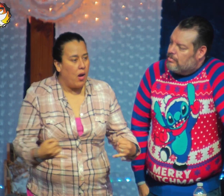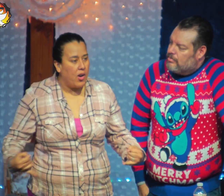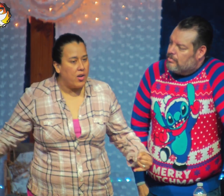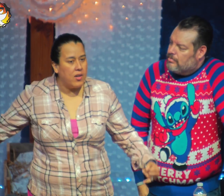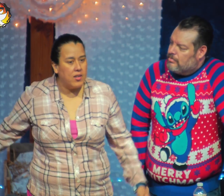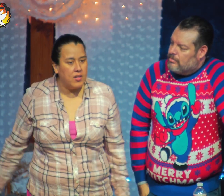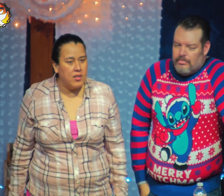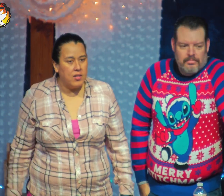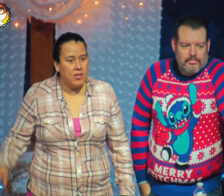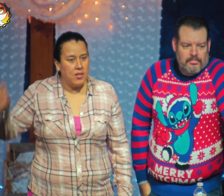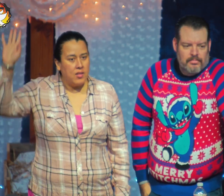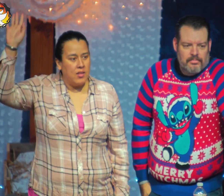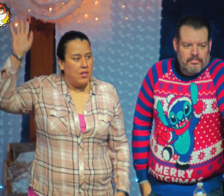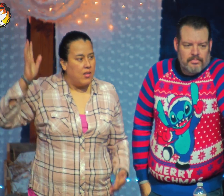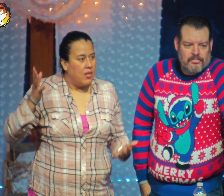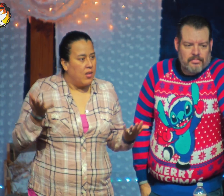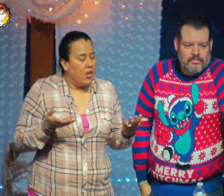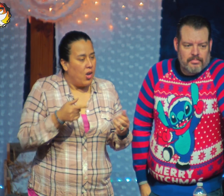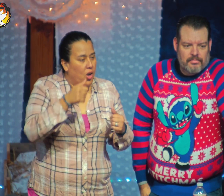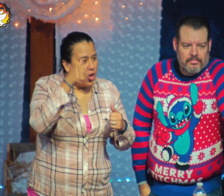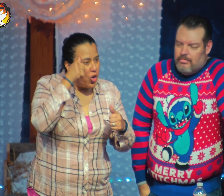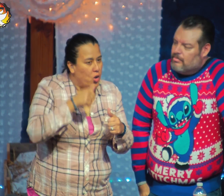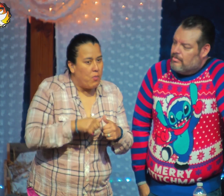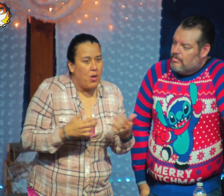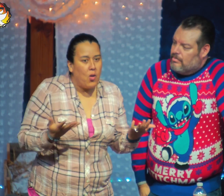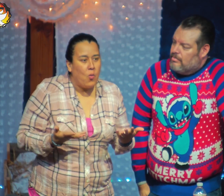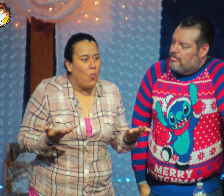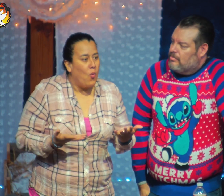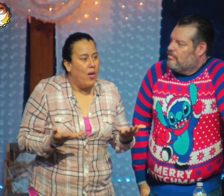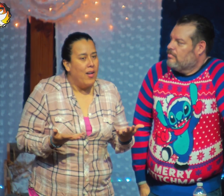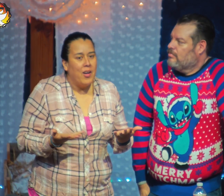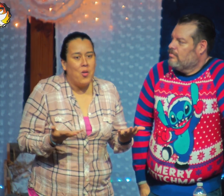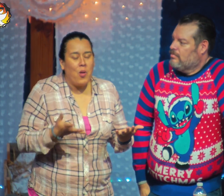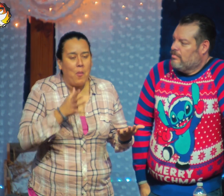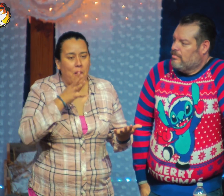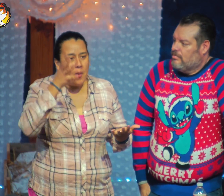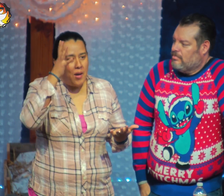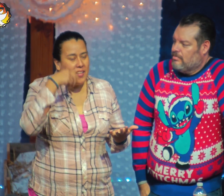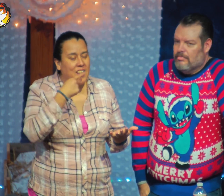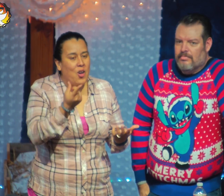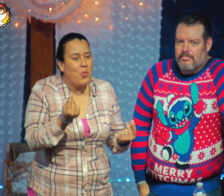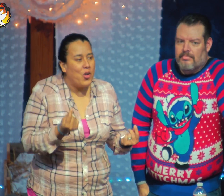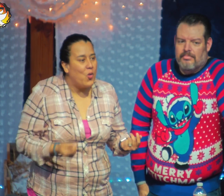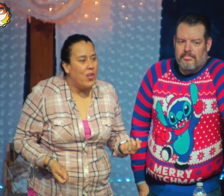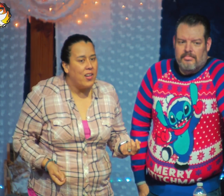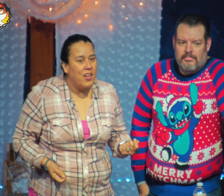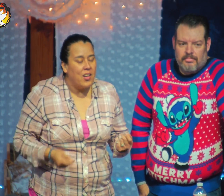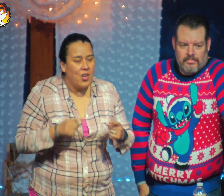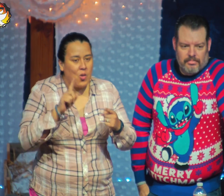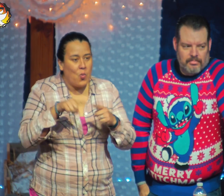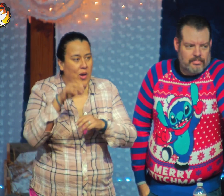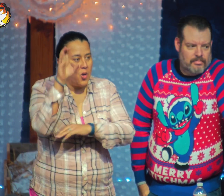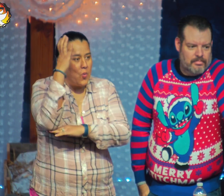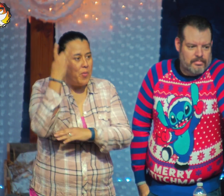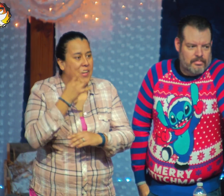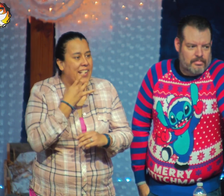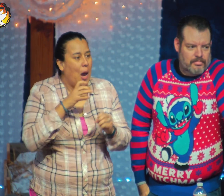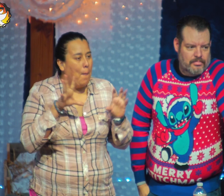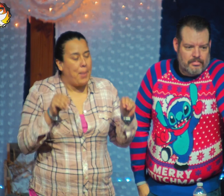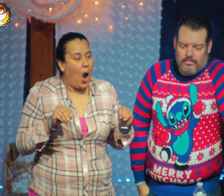Because we continue to grow. I do have something to share. How many of you, looking back at